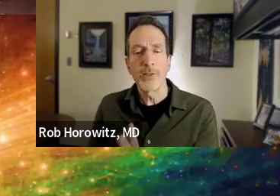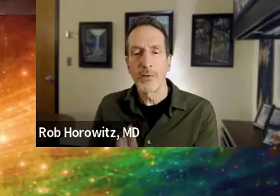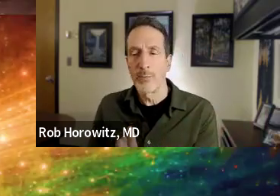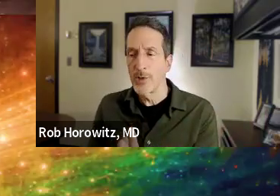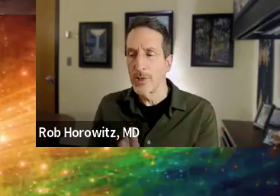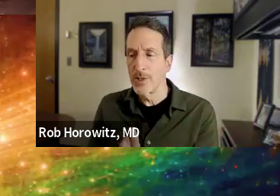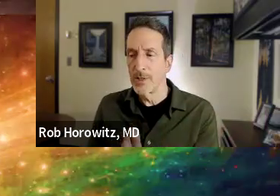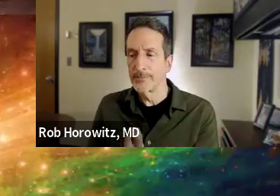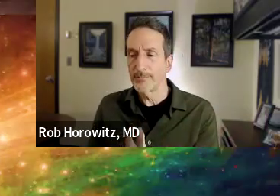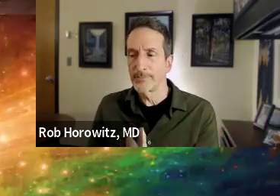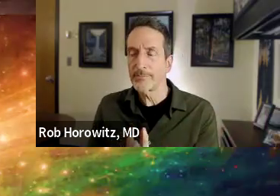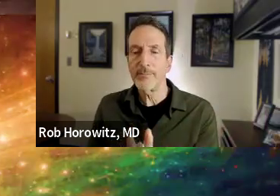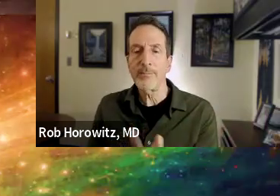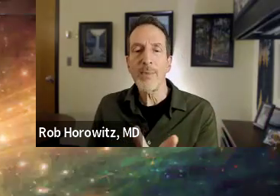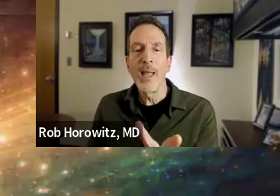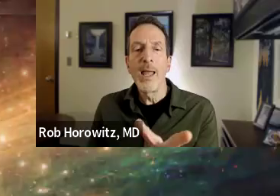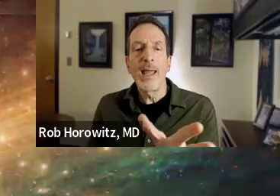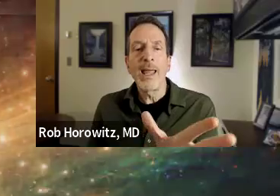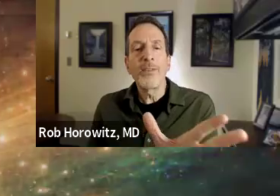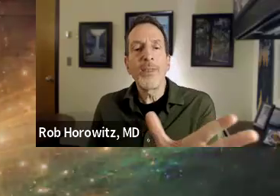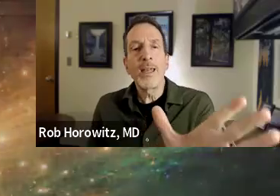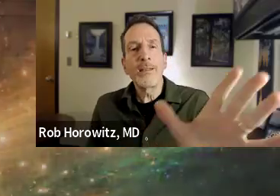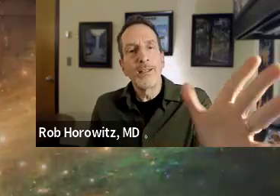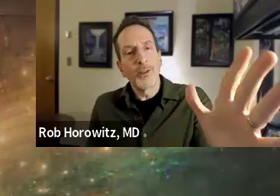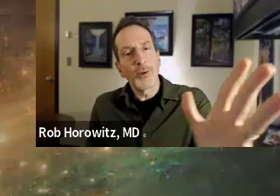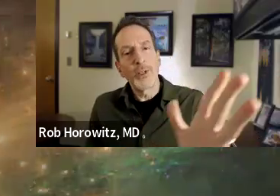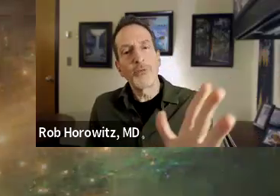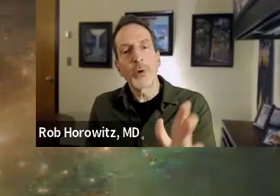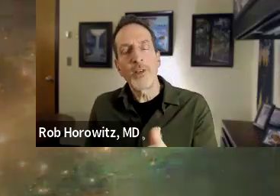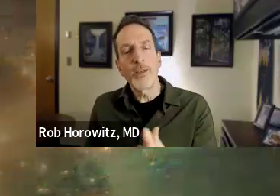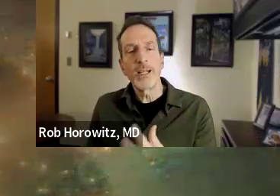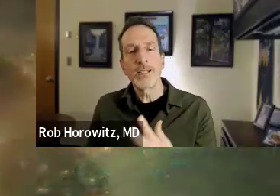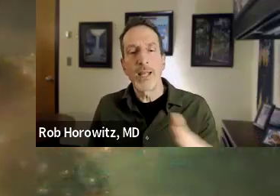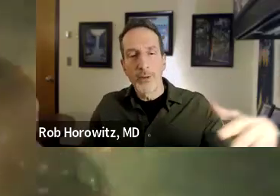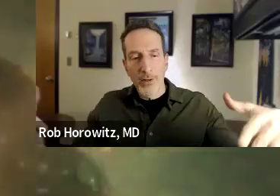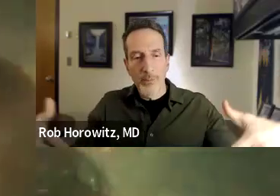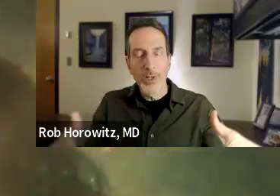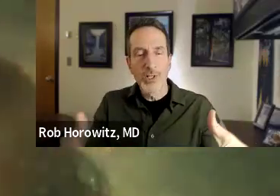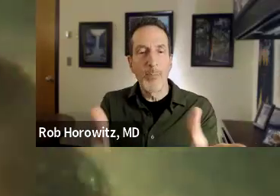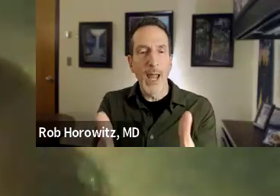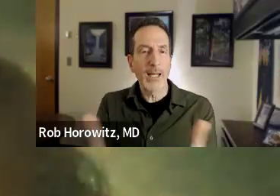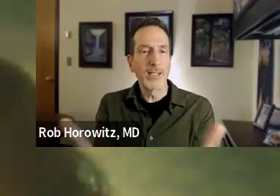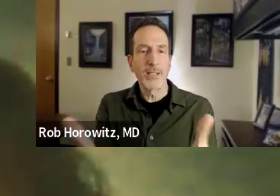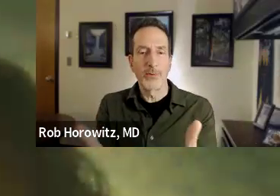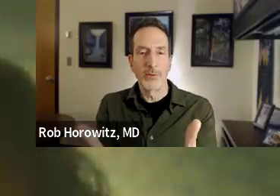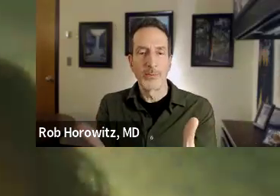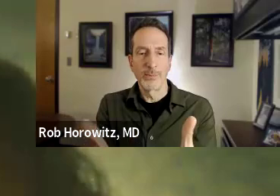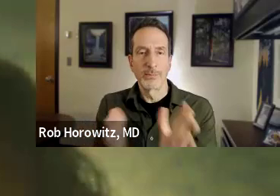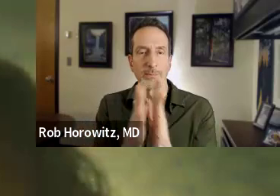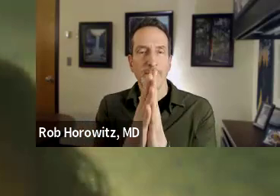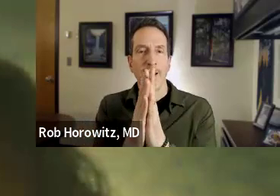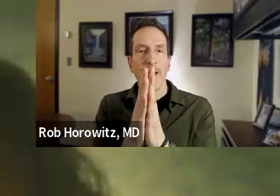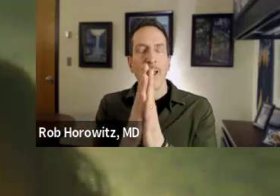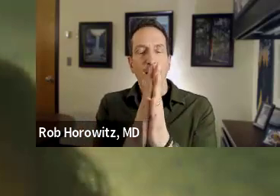a range of emotions. And then 30, 45 minutes later, they're emerging back into that